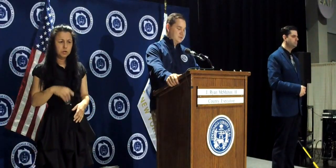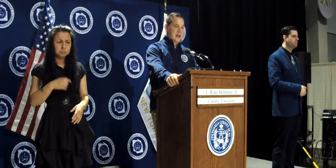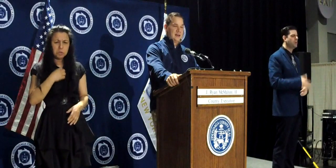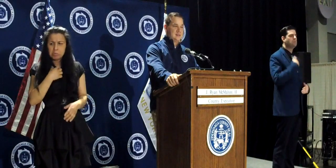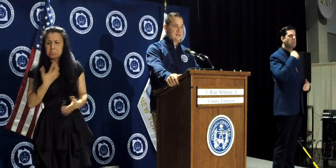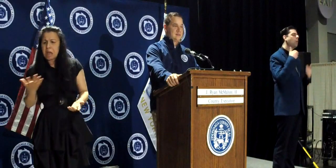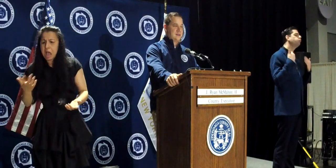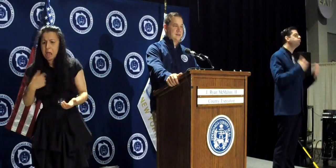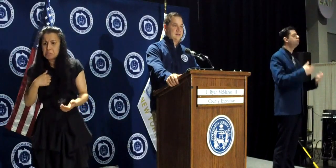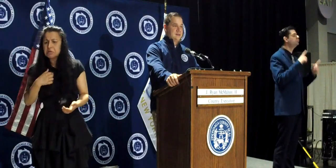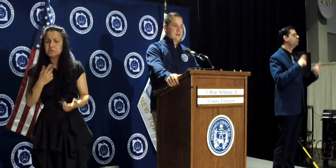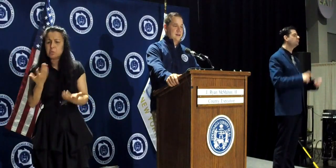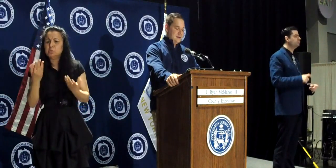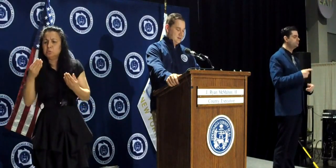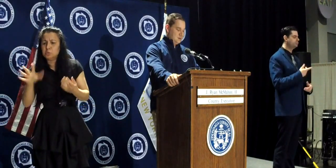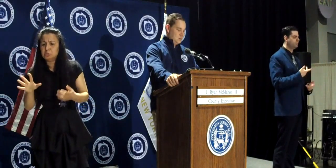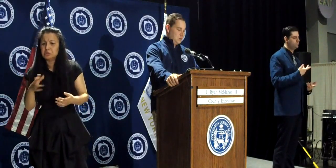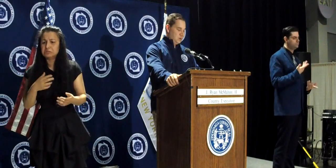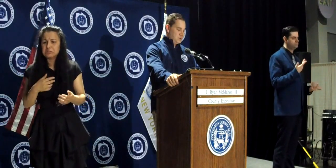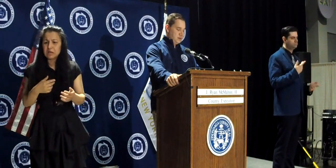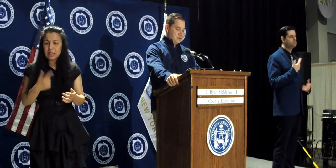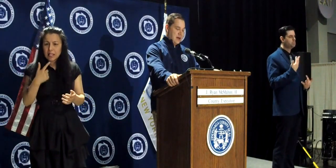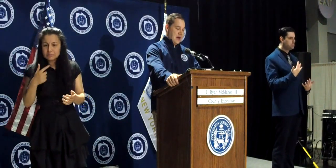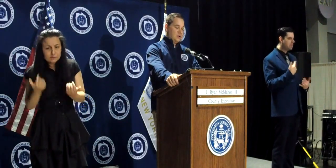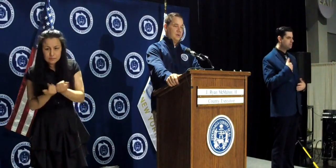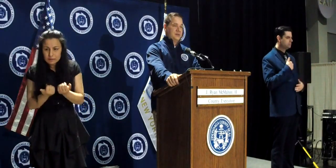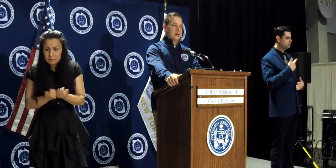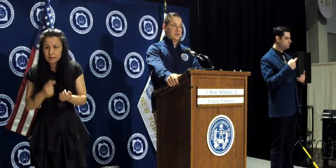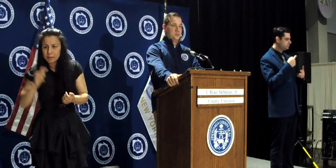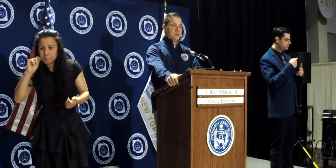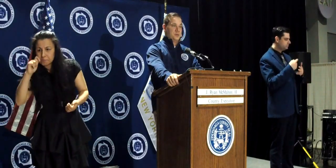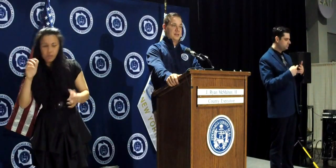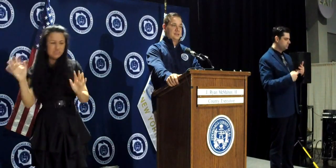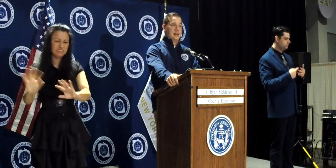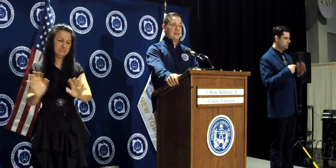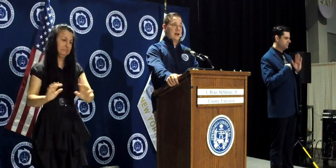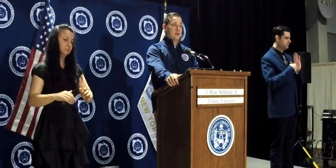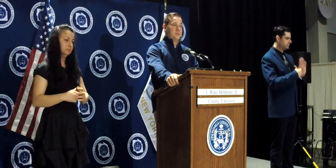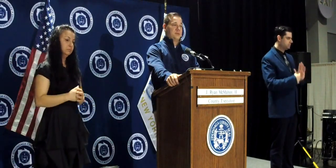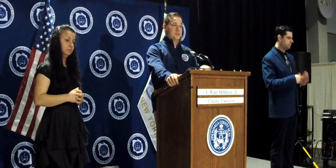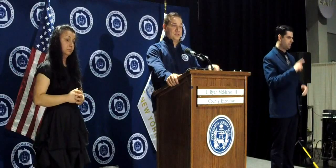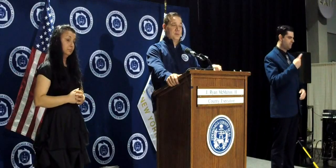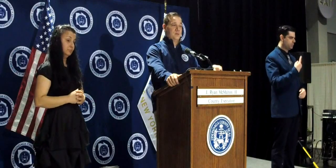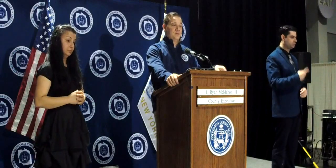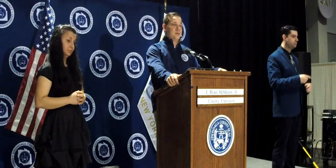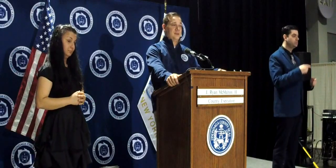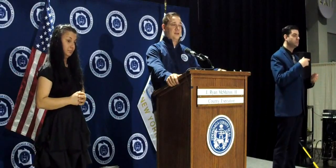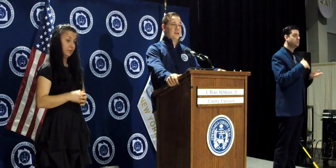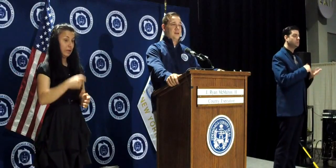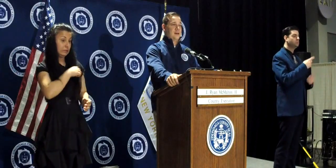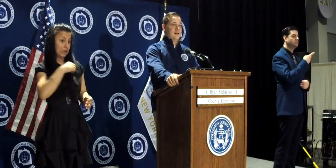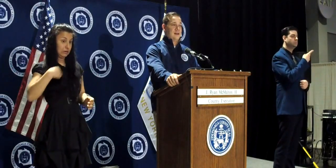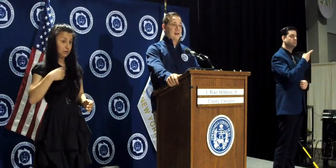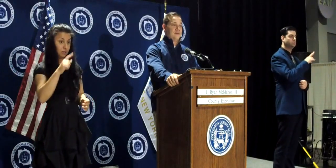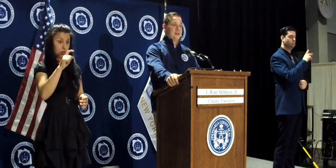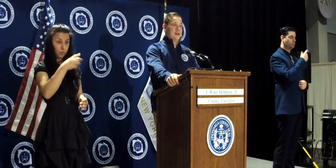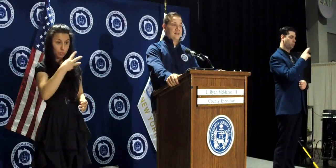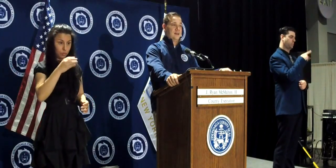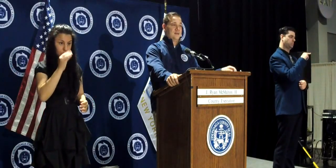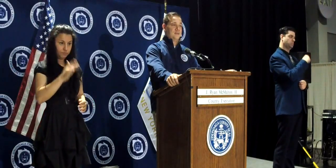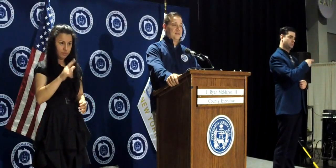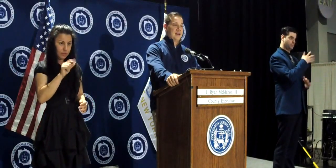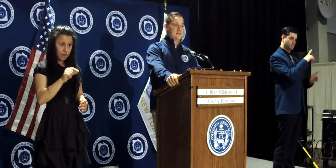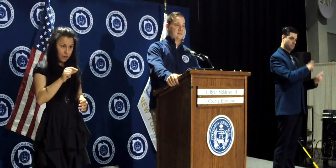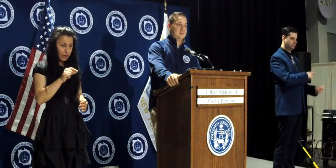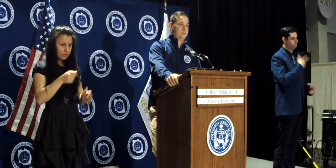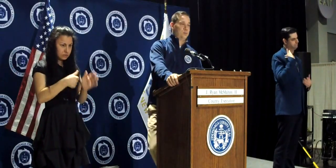believe the science, and we'll stay with that. I don't know if Dr. Gupta has been tested. I doubt it, because she's been with me every day